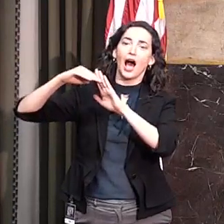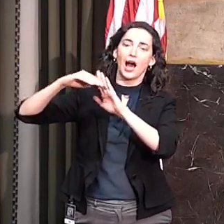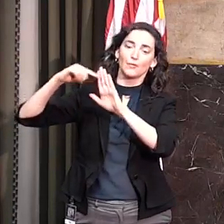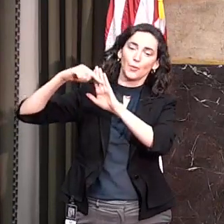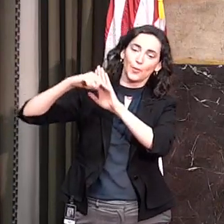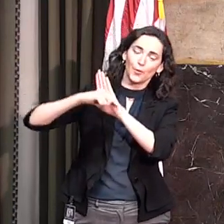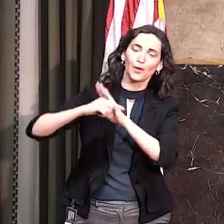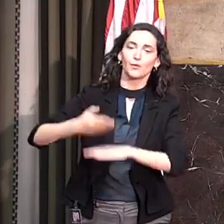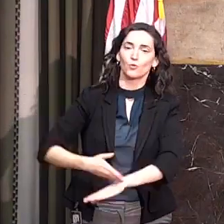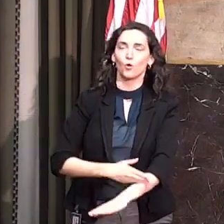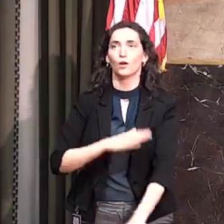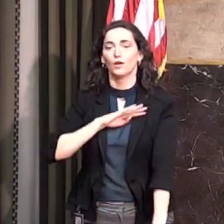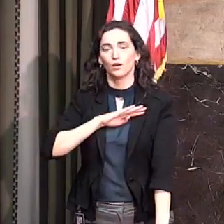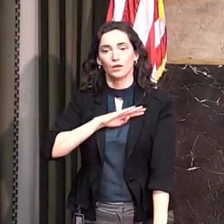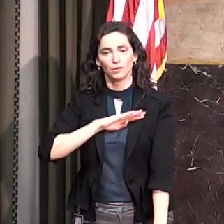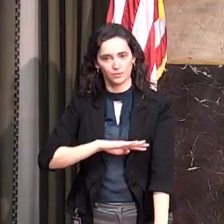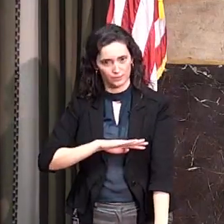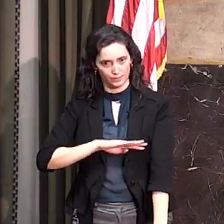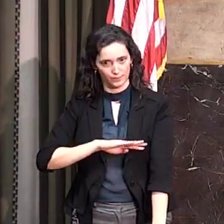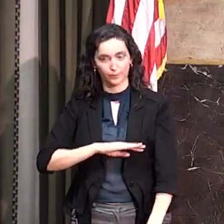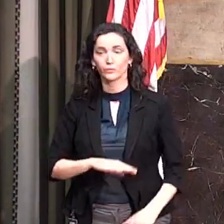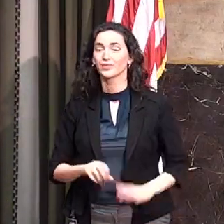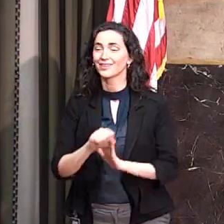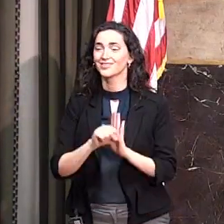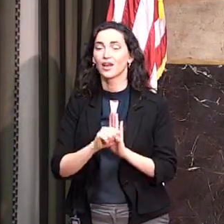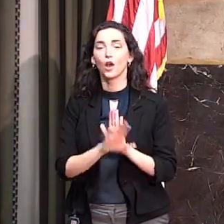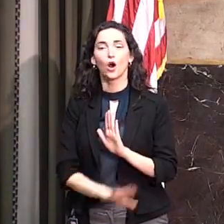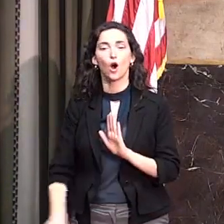have made great progress as a state